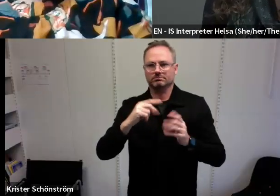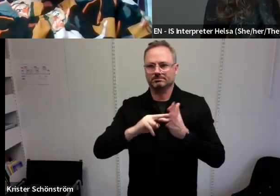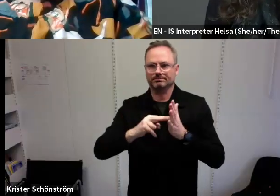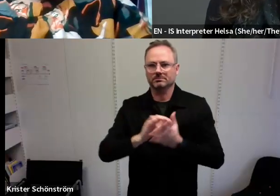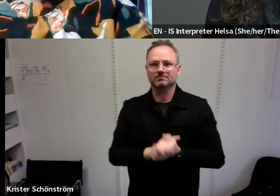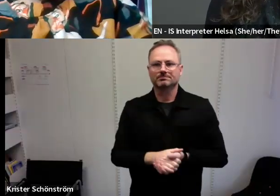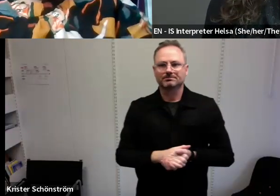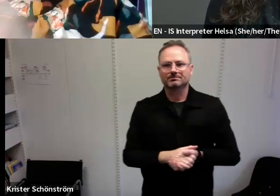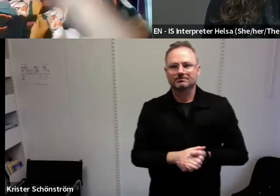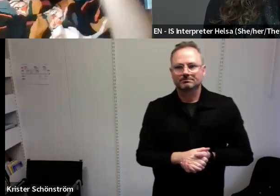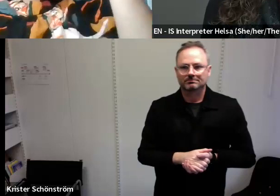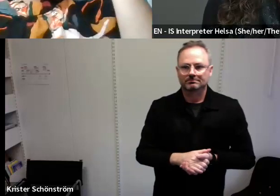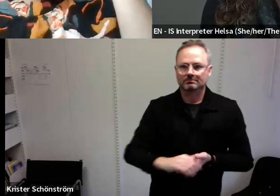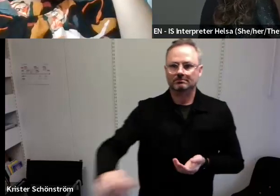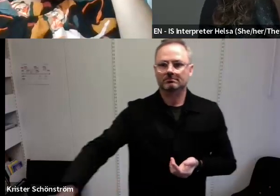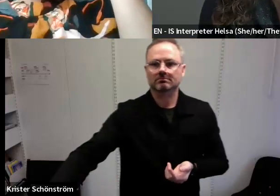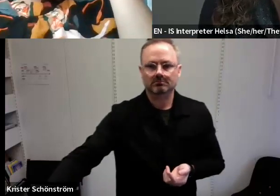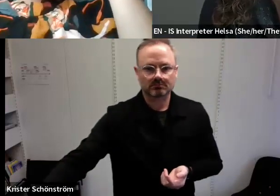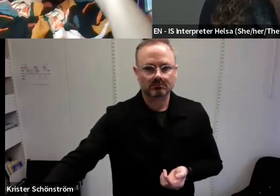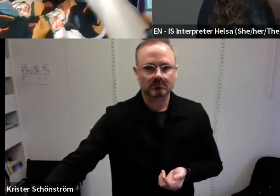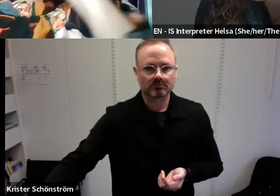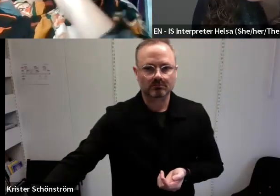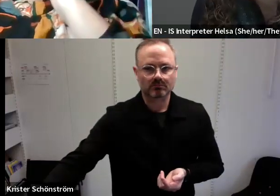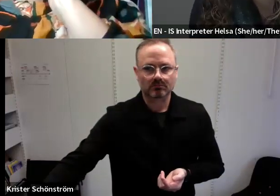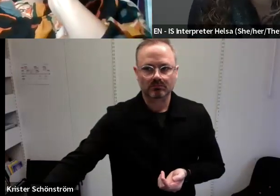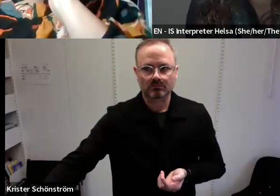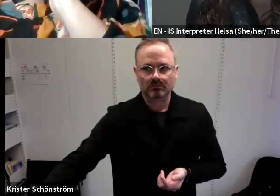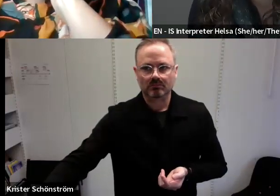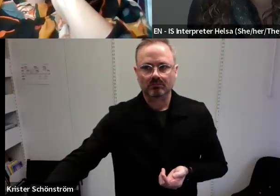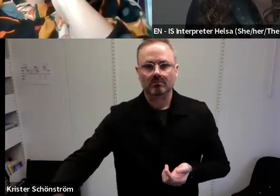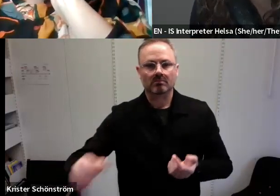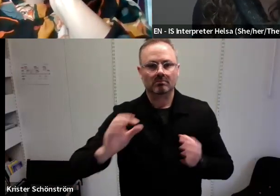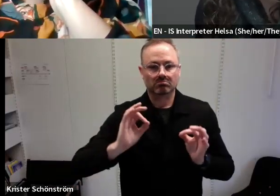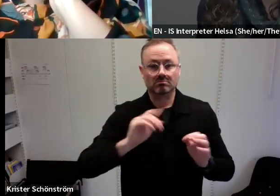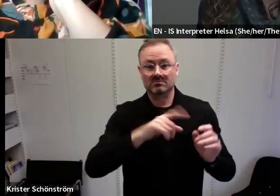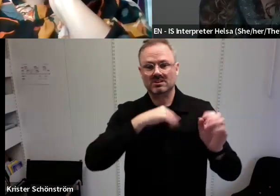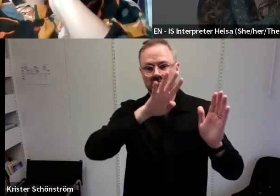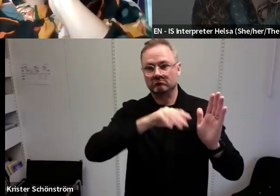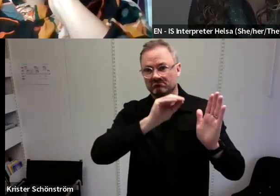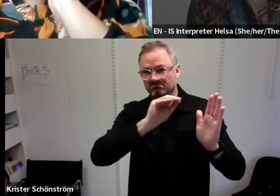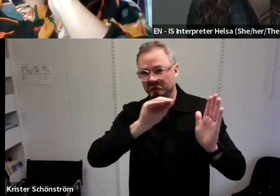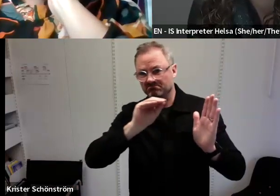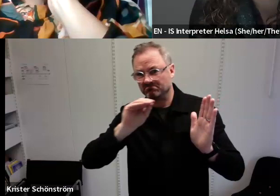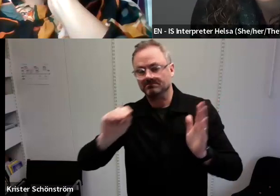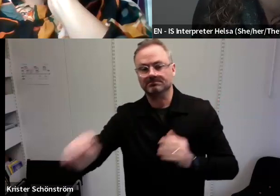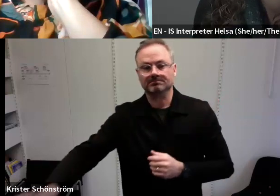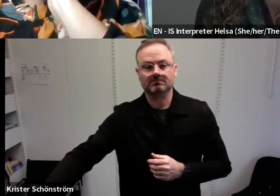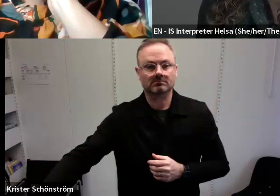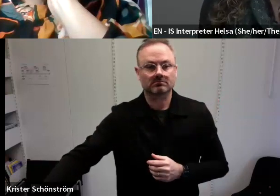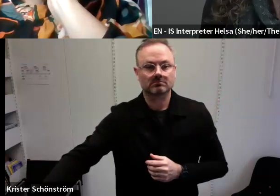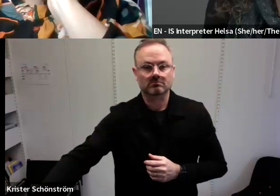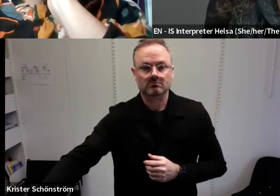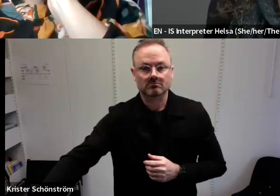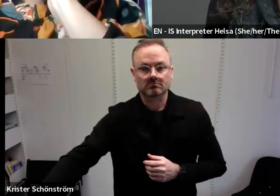its own expectations that need to be reproduced. And so the scoring goes according to all of these different